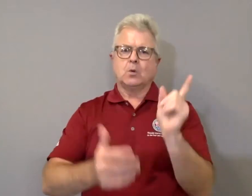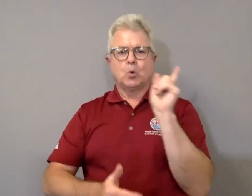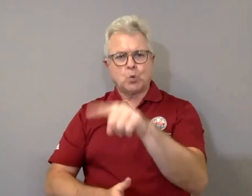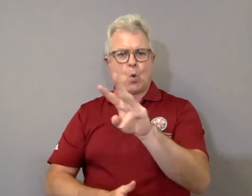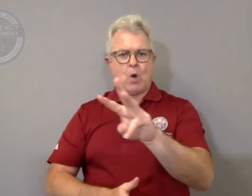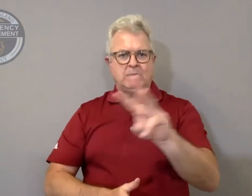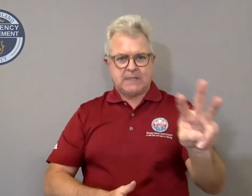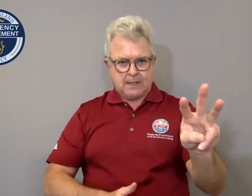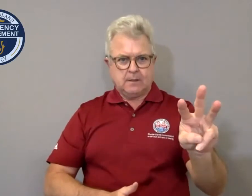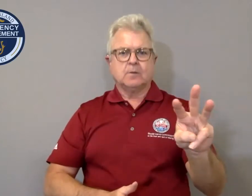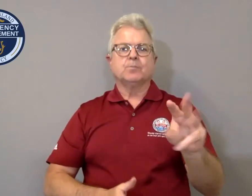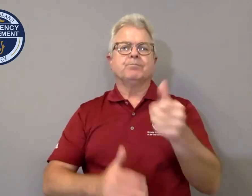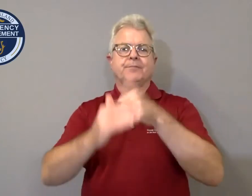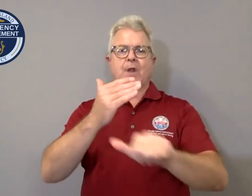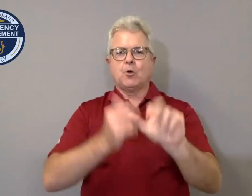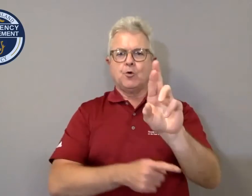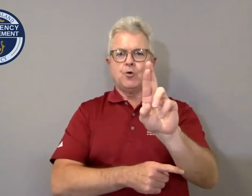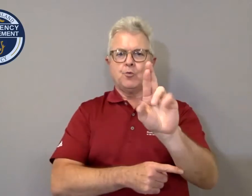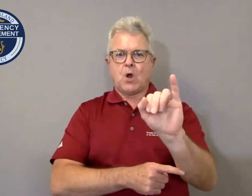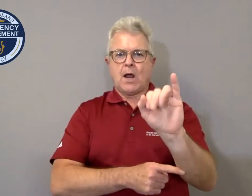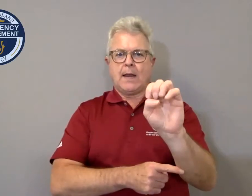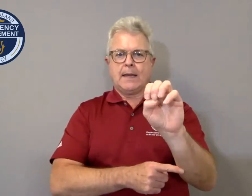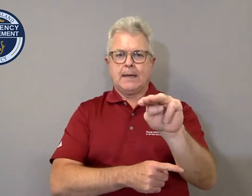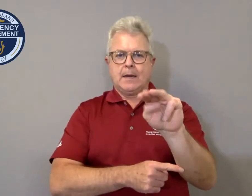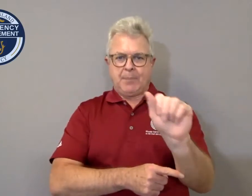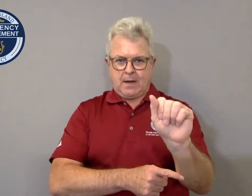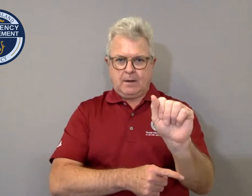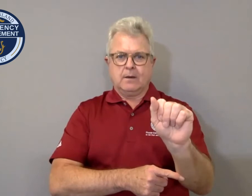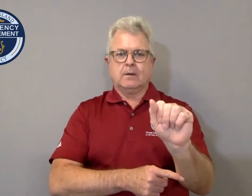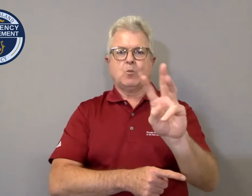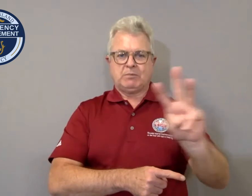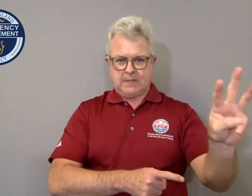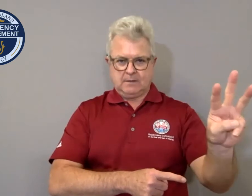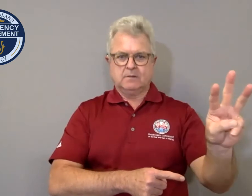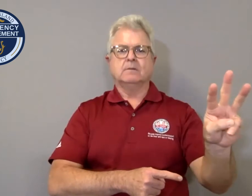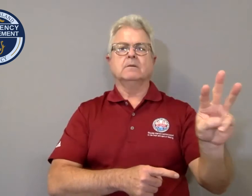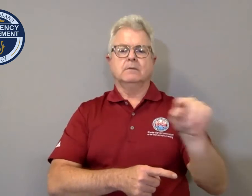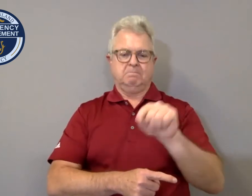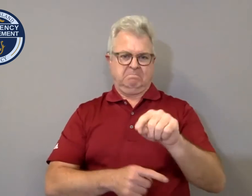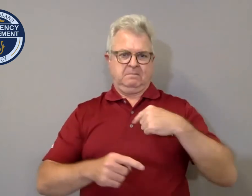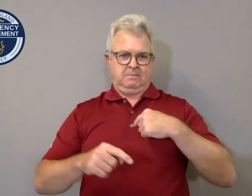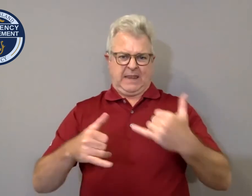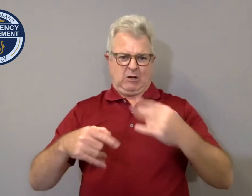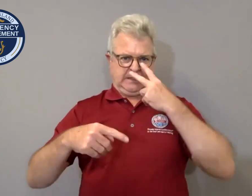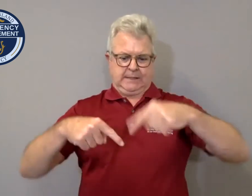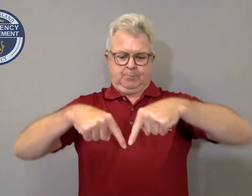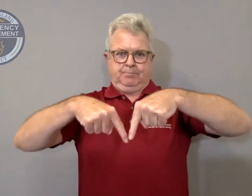For you to know where to evacuate or which high school to go to, you can go to the website, Rhode